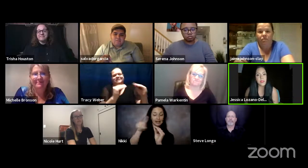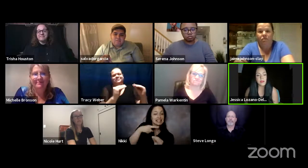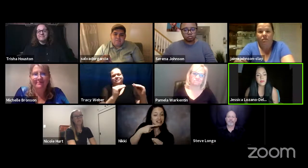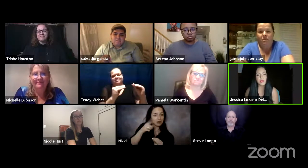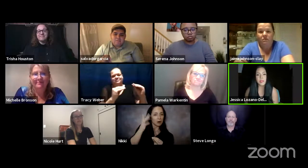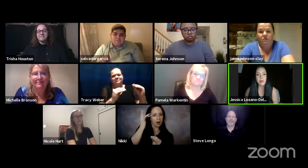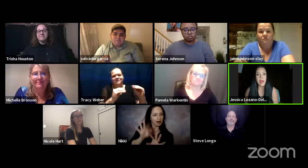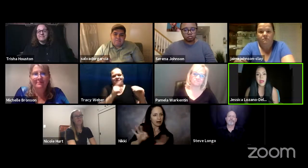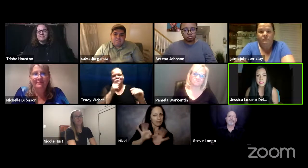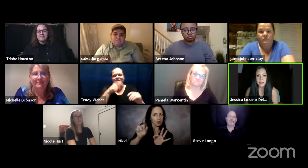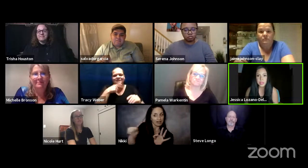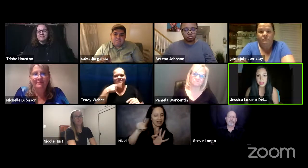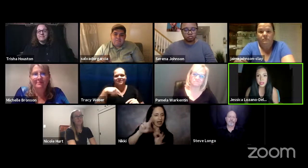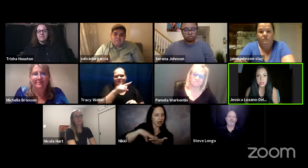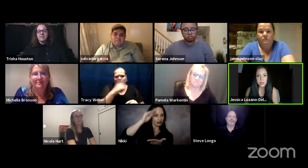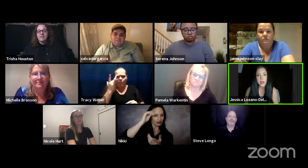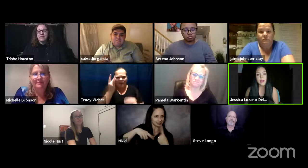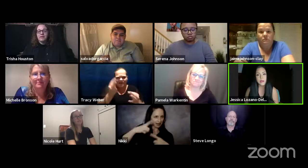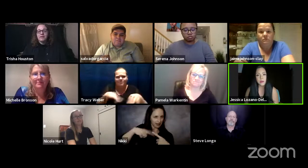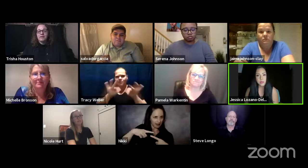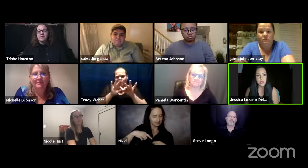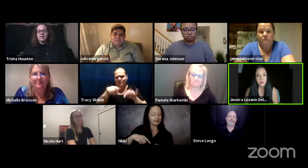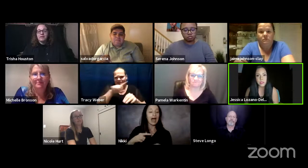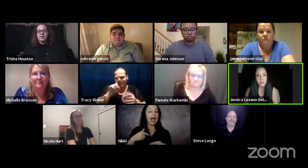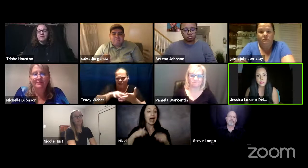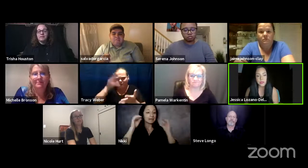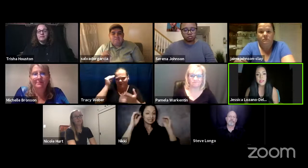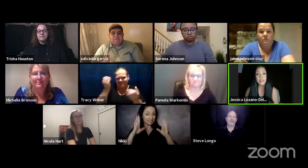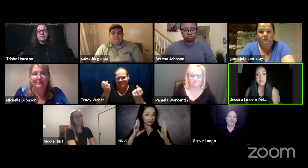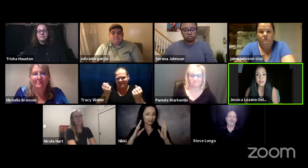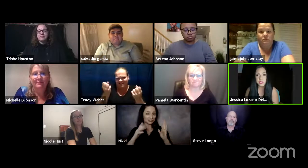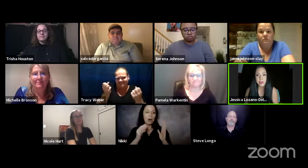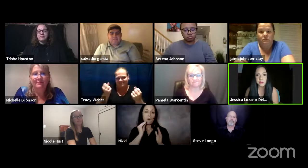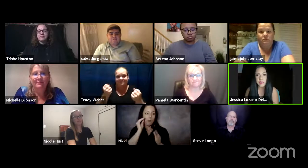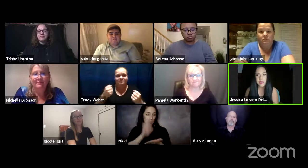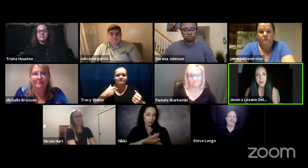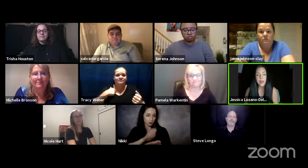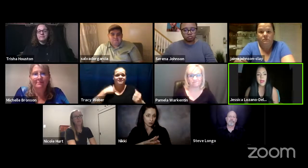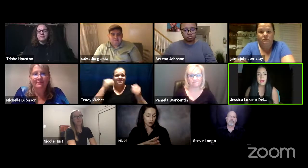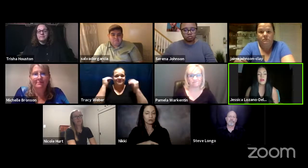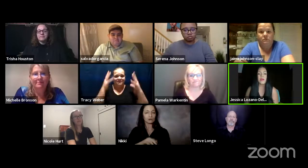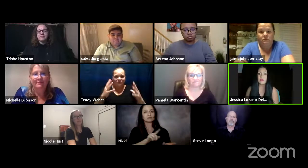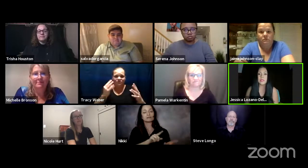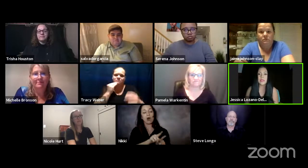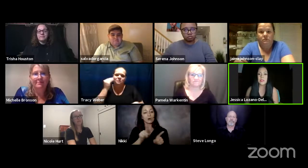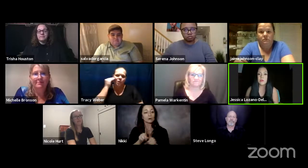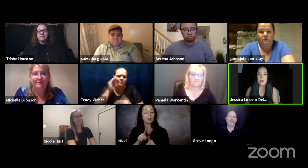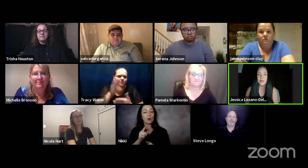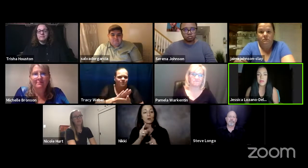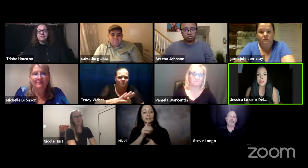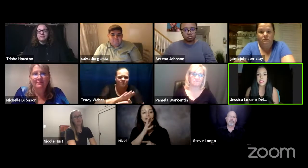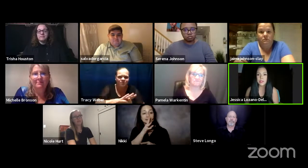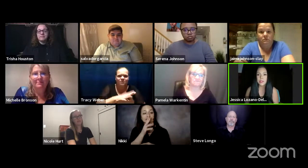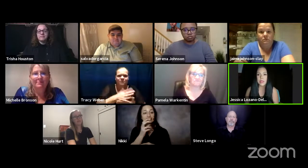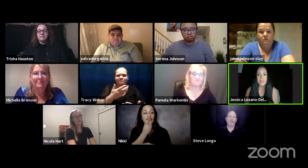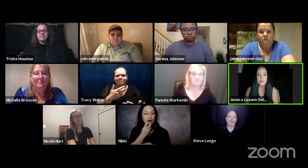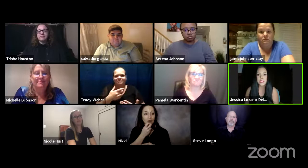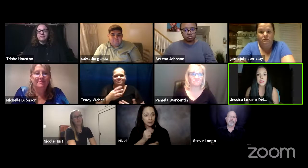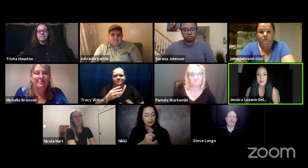sign language. So I am a teacher. I homeschool the 3 children. I do speech therapy. And my goal one day is to work for Valley Children's as a speech therapist